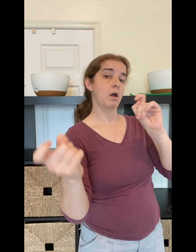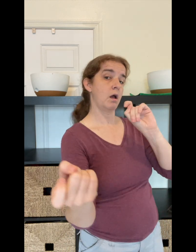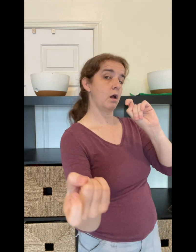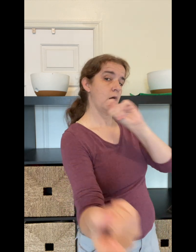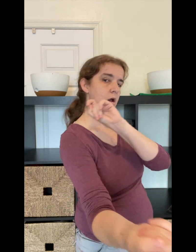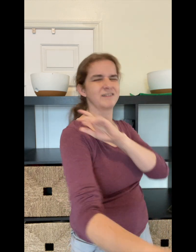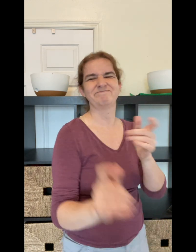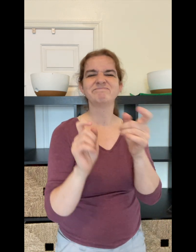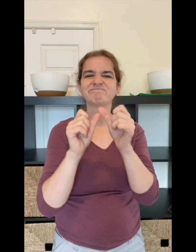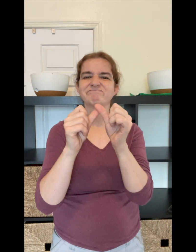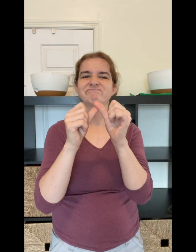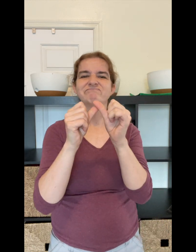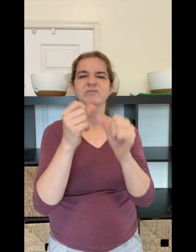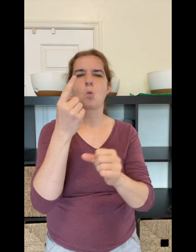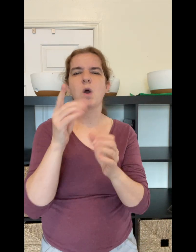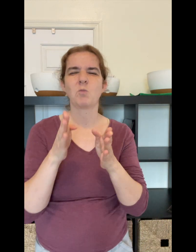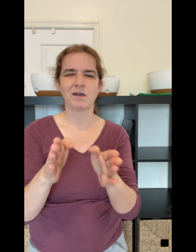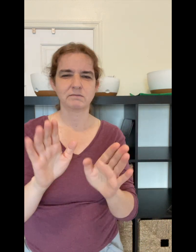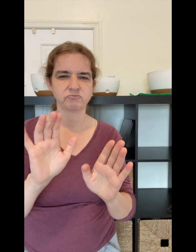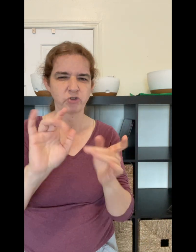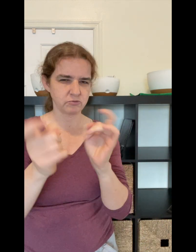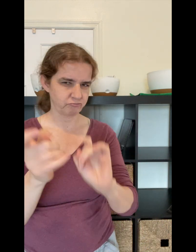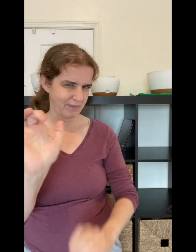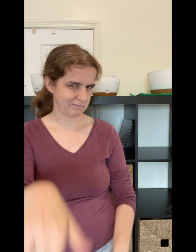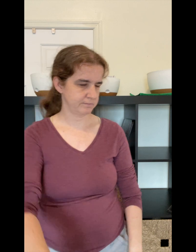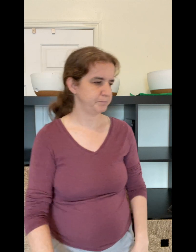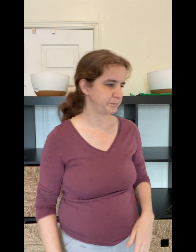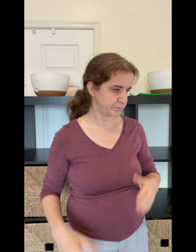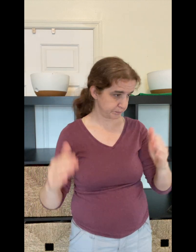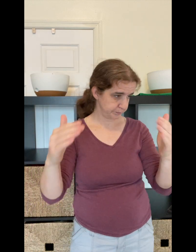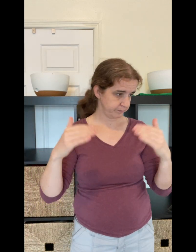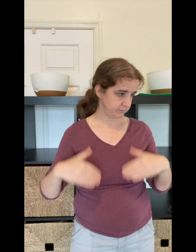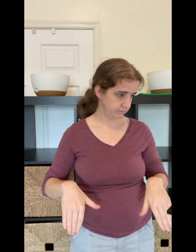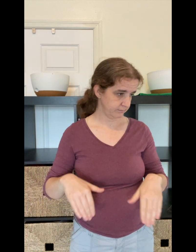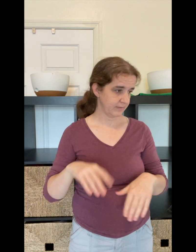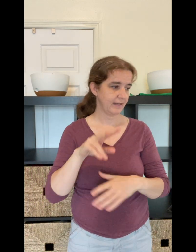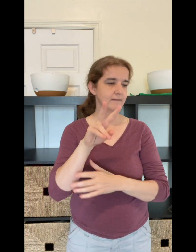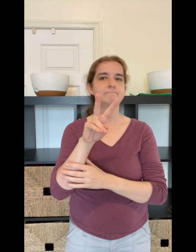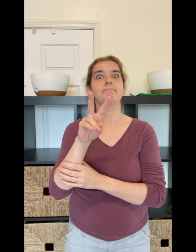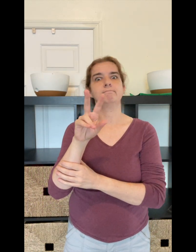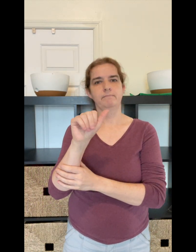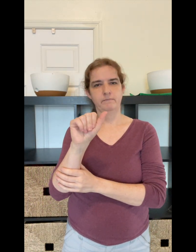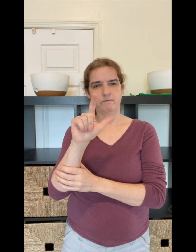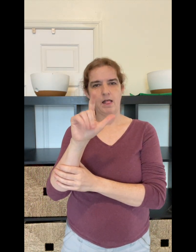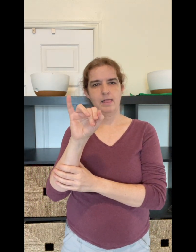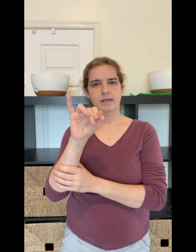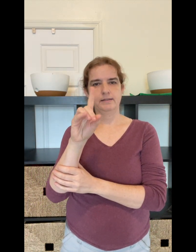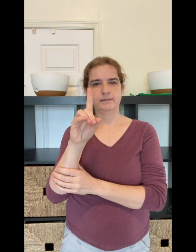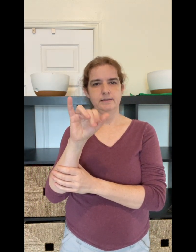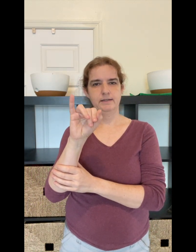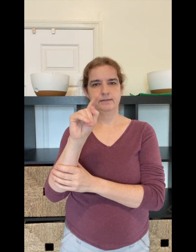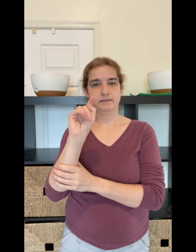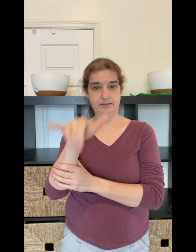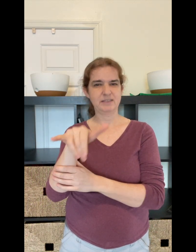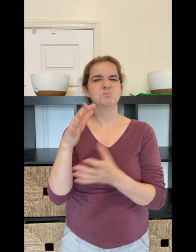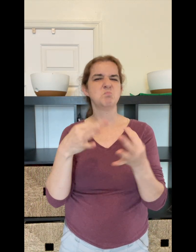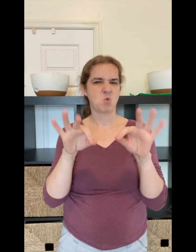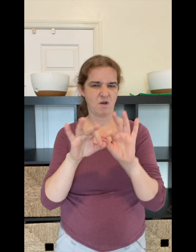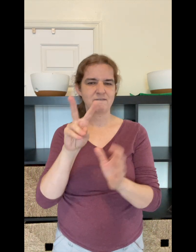the other. Nope. It has to be changing continuously one way. That would be a trend. All right, next vocabulary word is